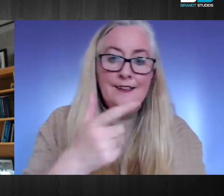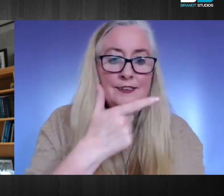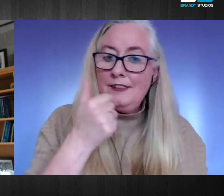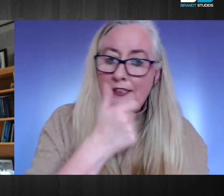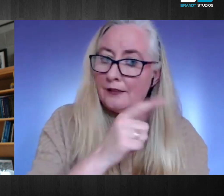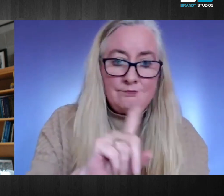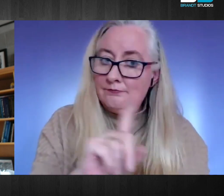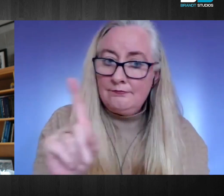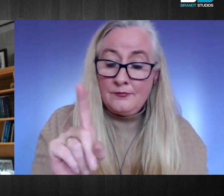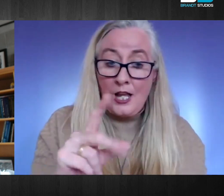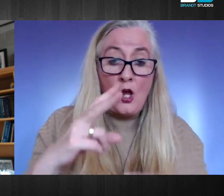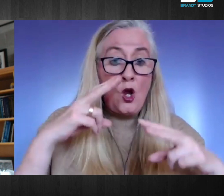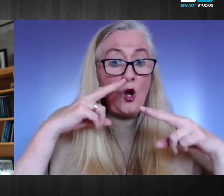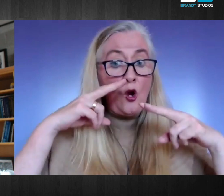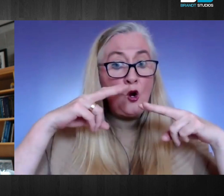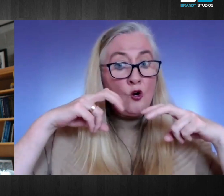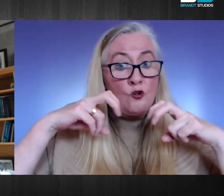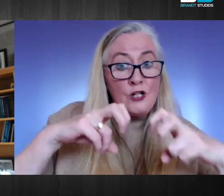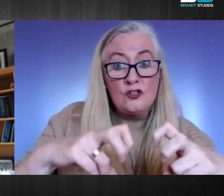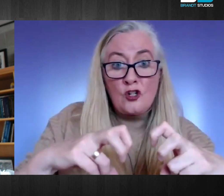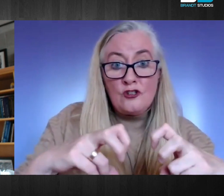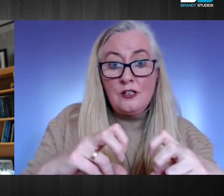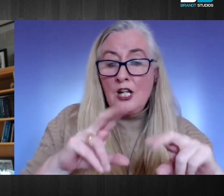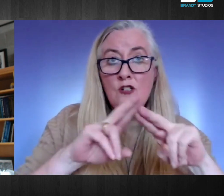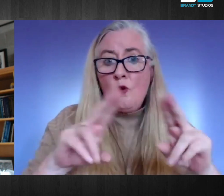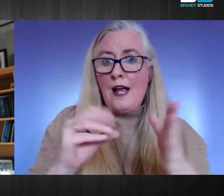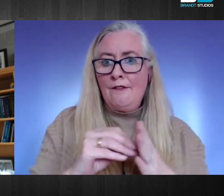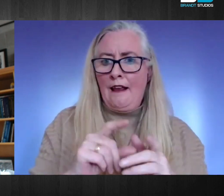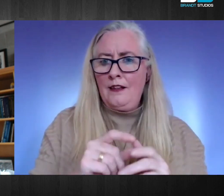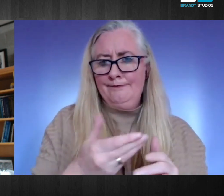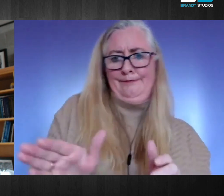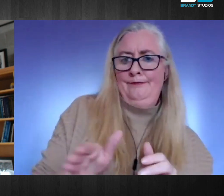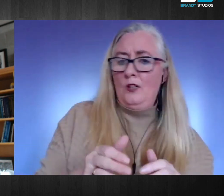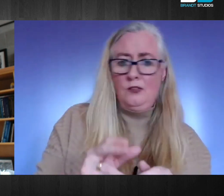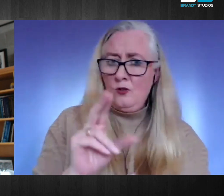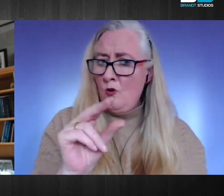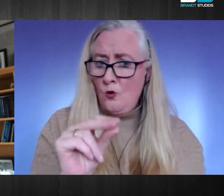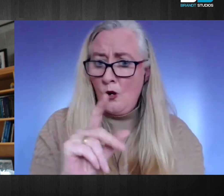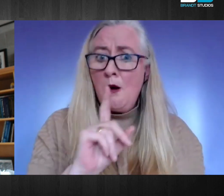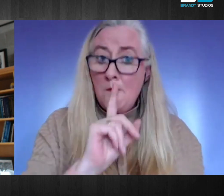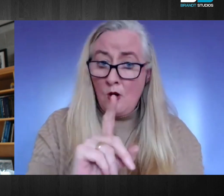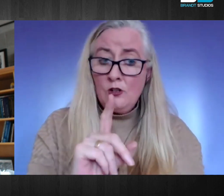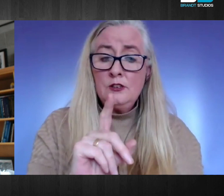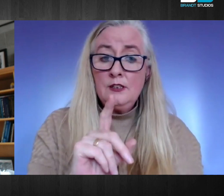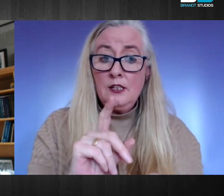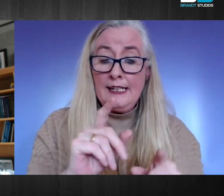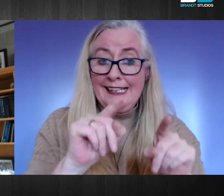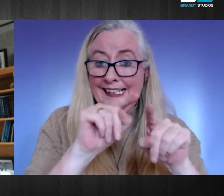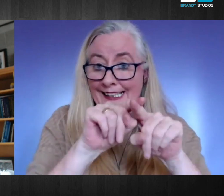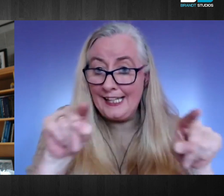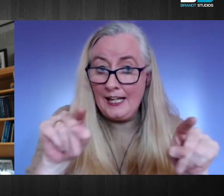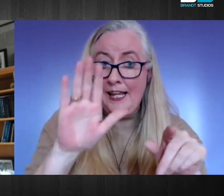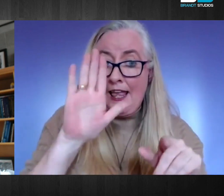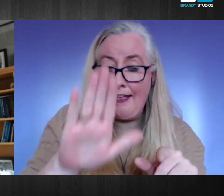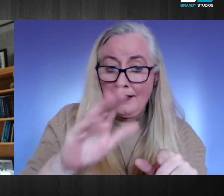researchers having any malintent, but I think for us to consider the